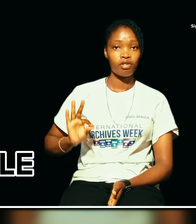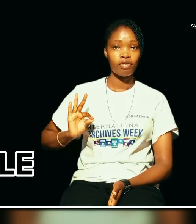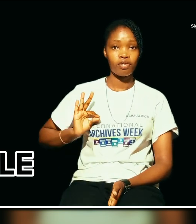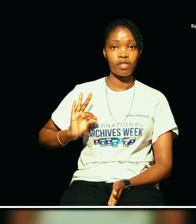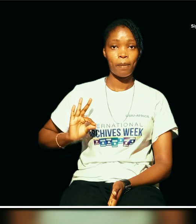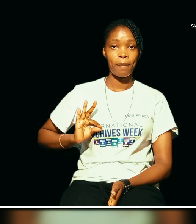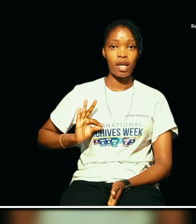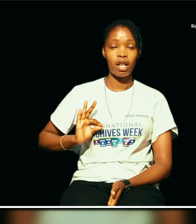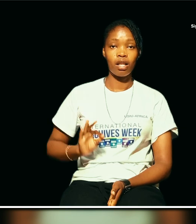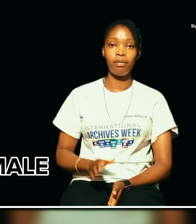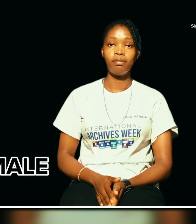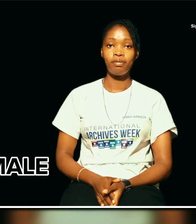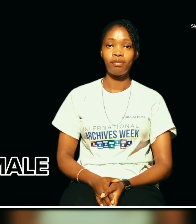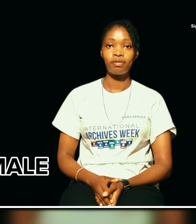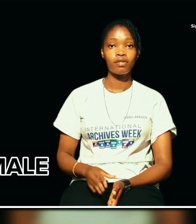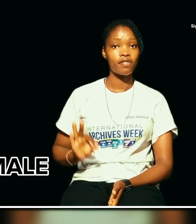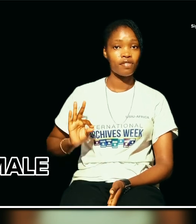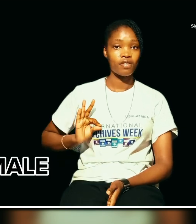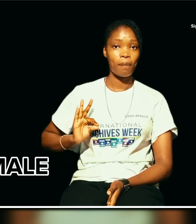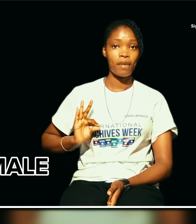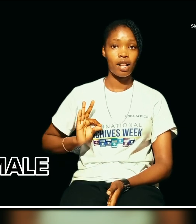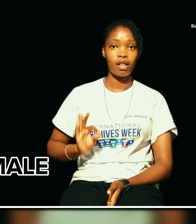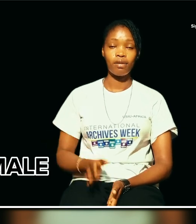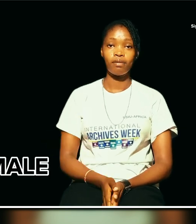female, female,